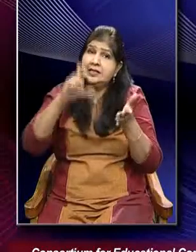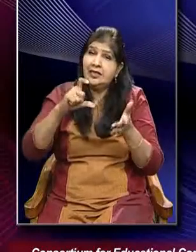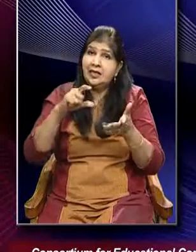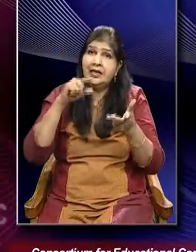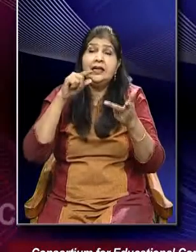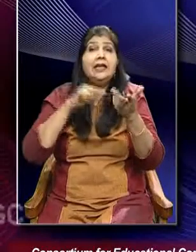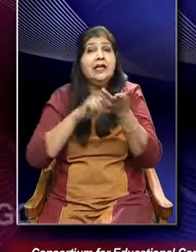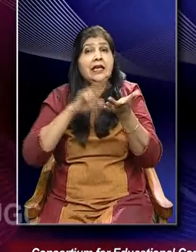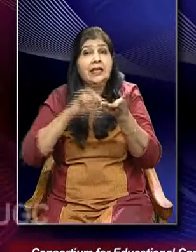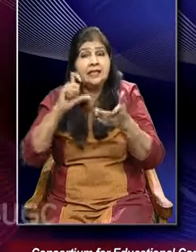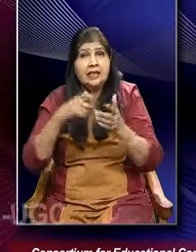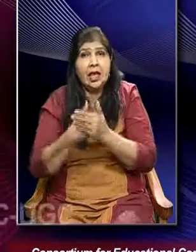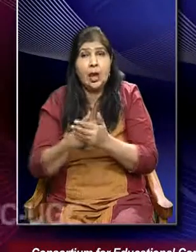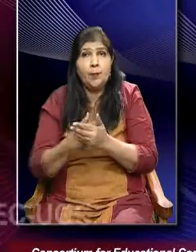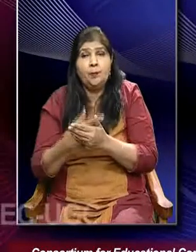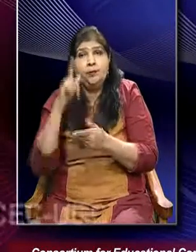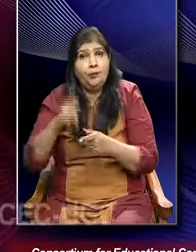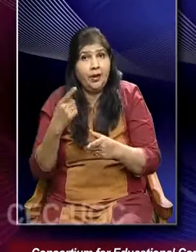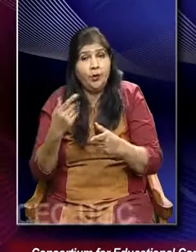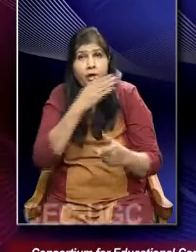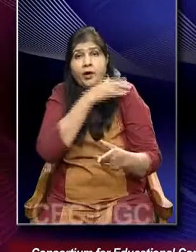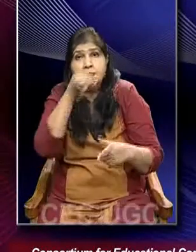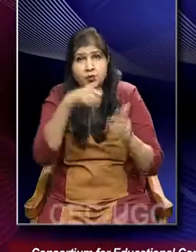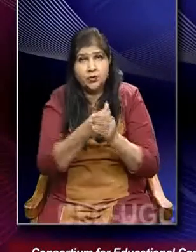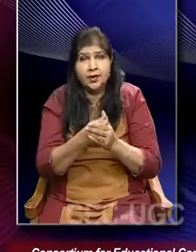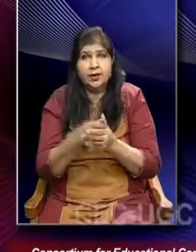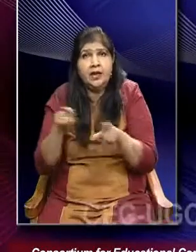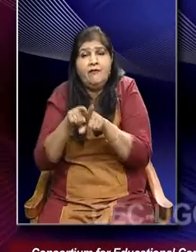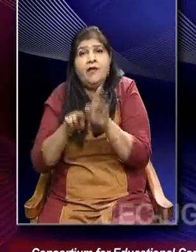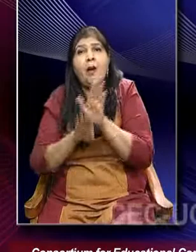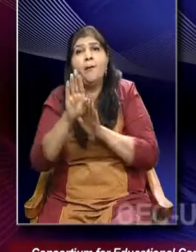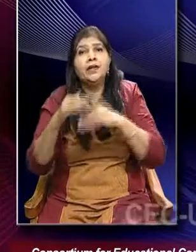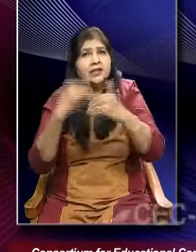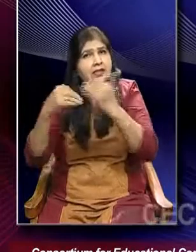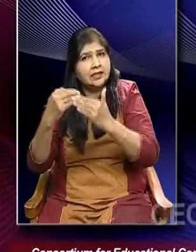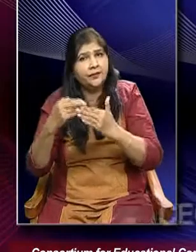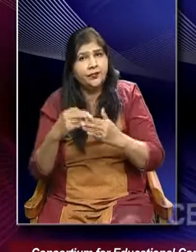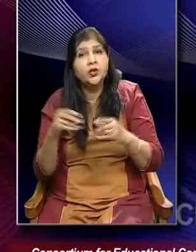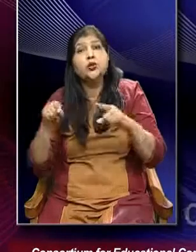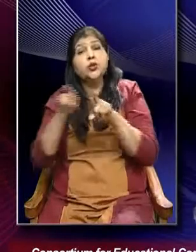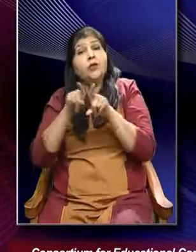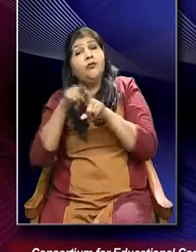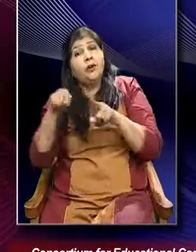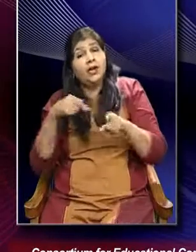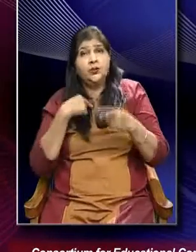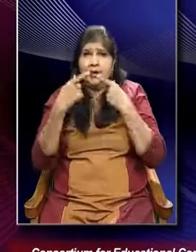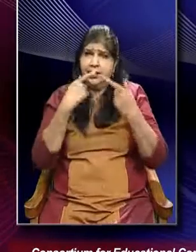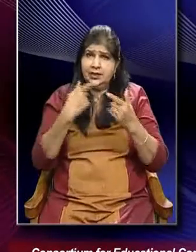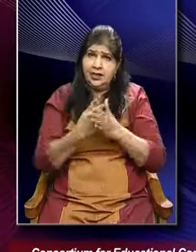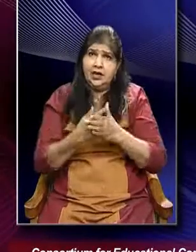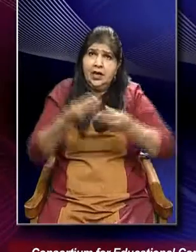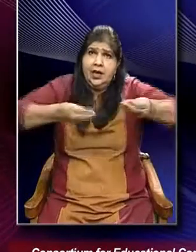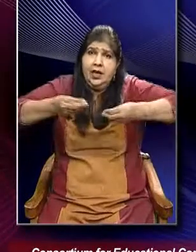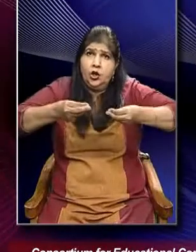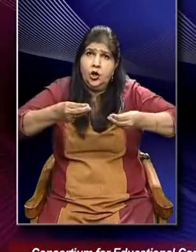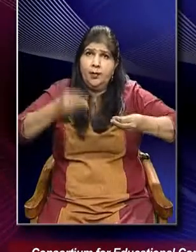played an important role with reference to development. So therefore, as we discuss the